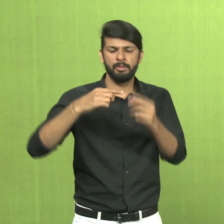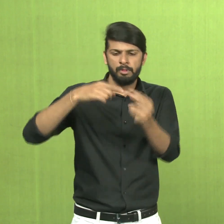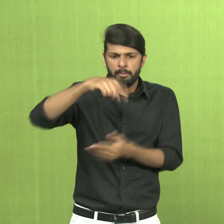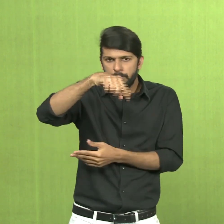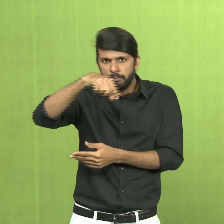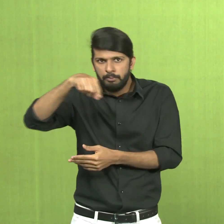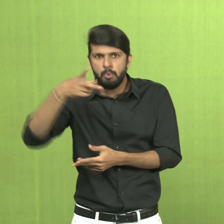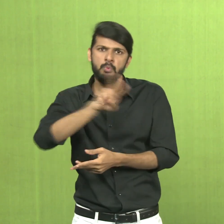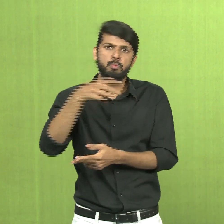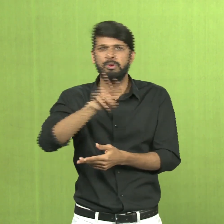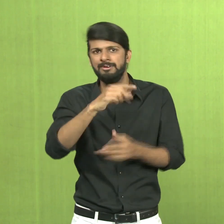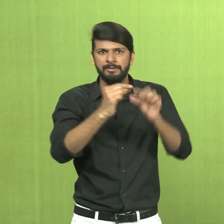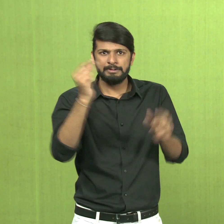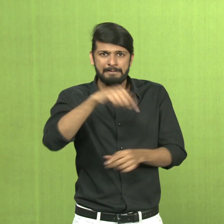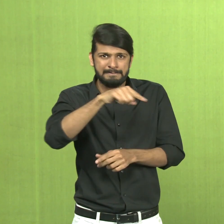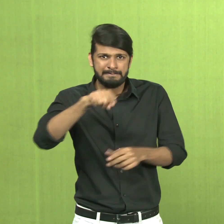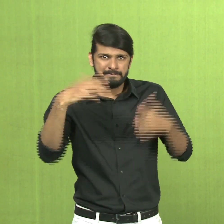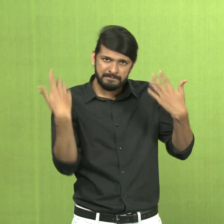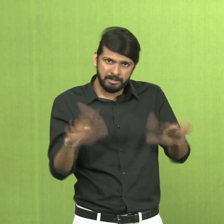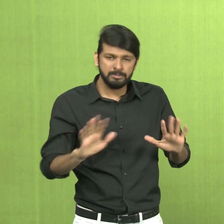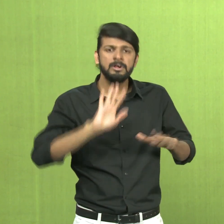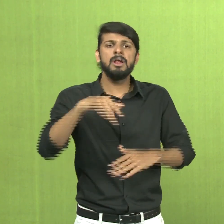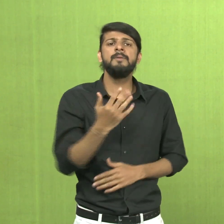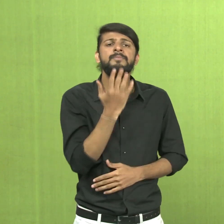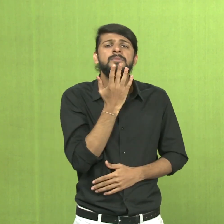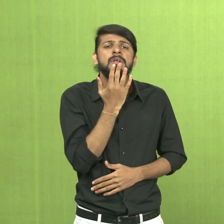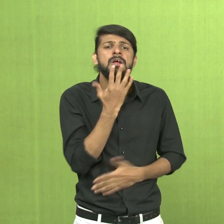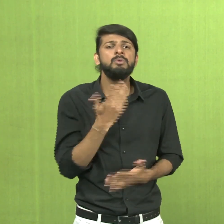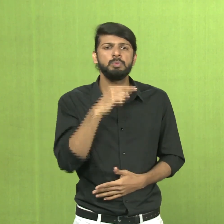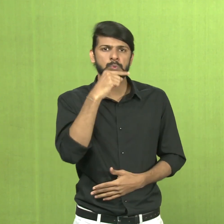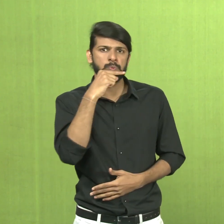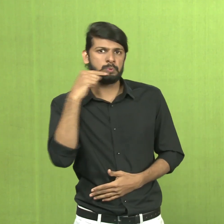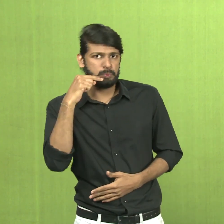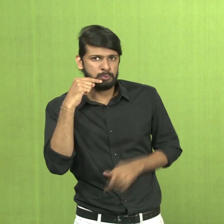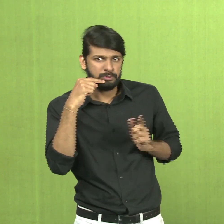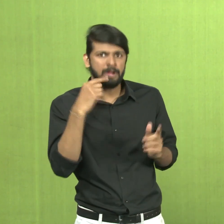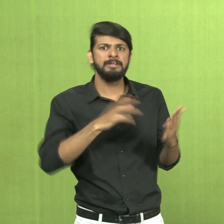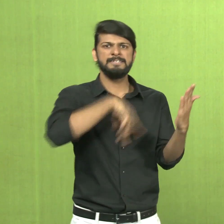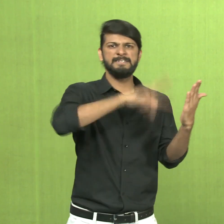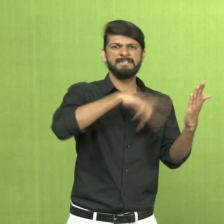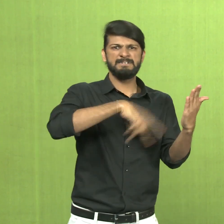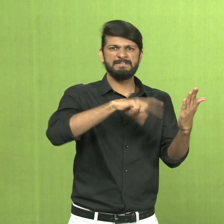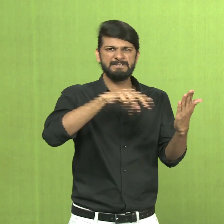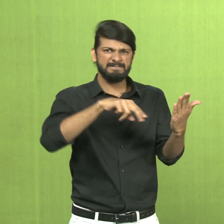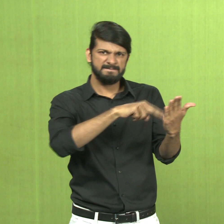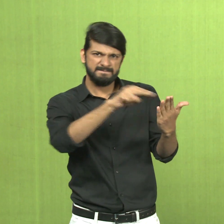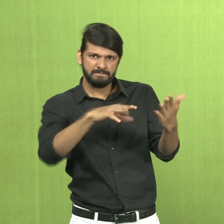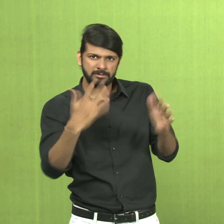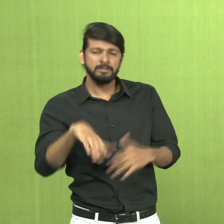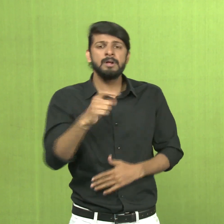either with a block or with a pen or a brush. Then two colors are used, that is the red